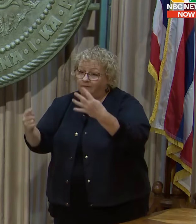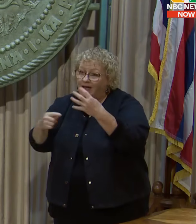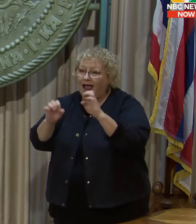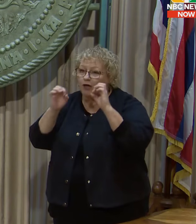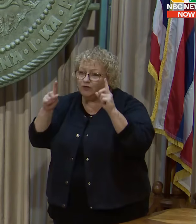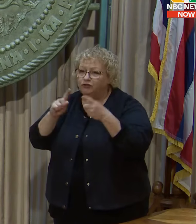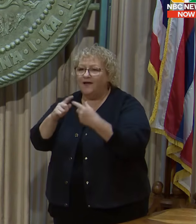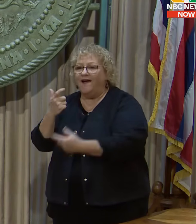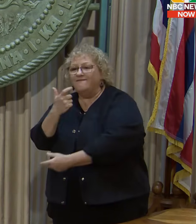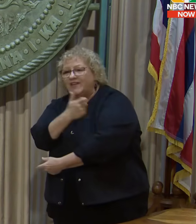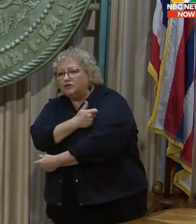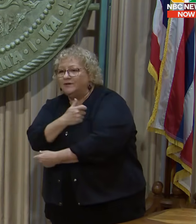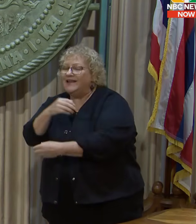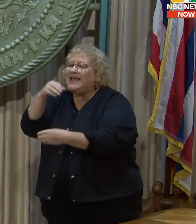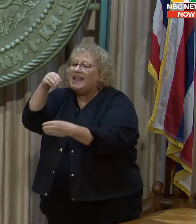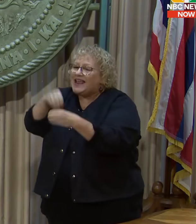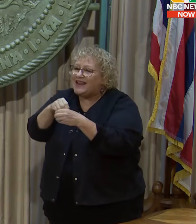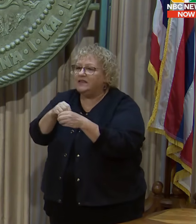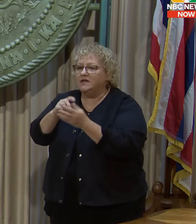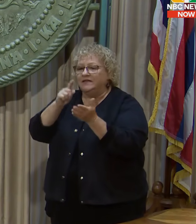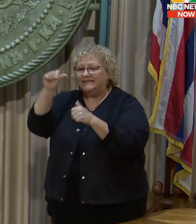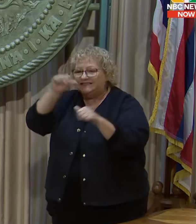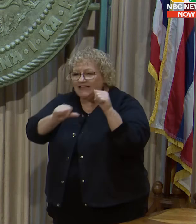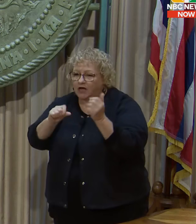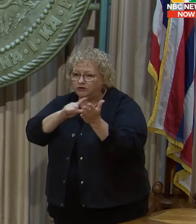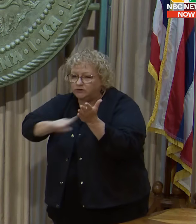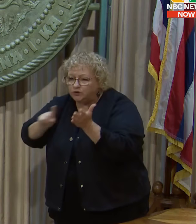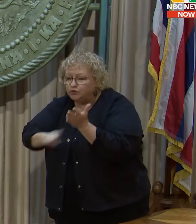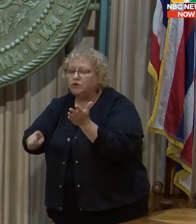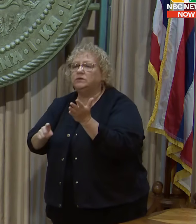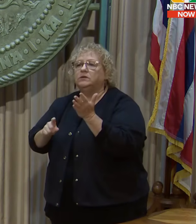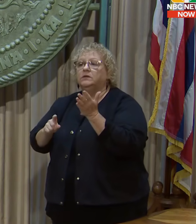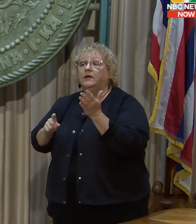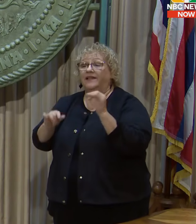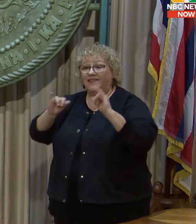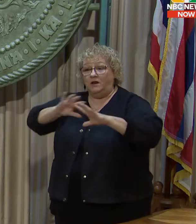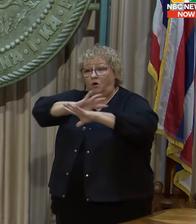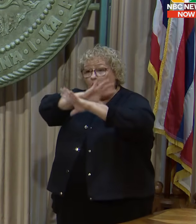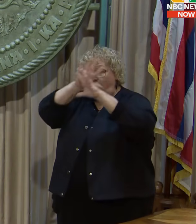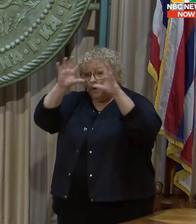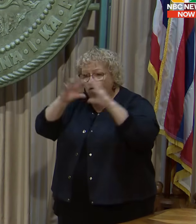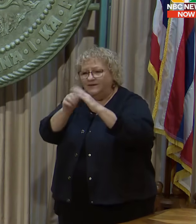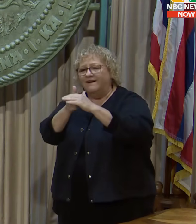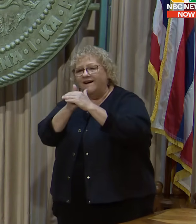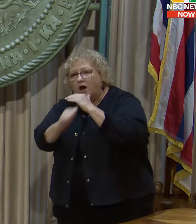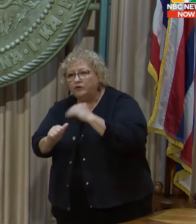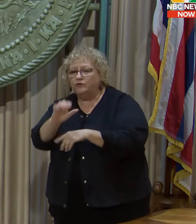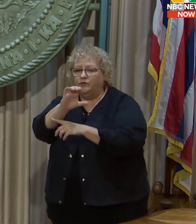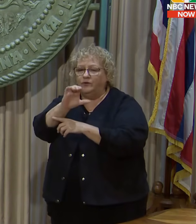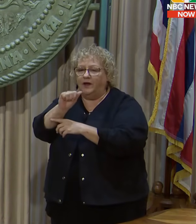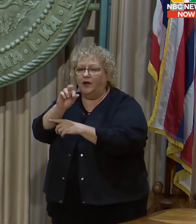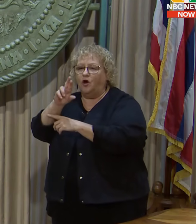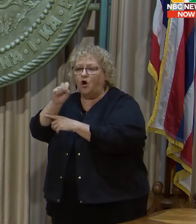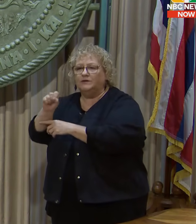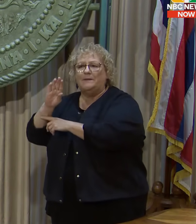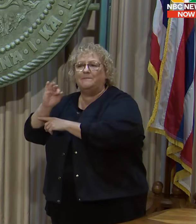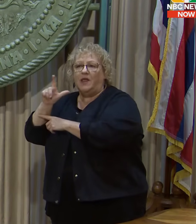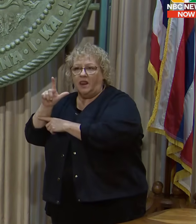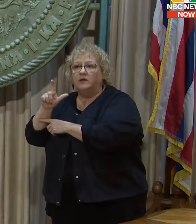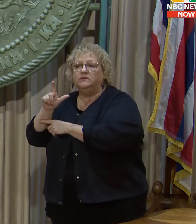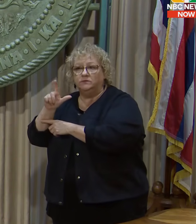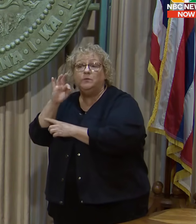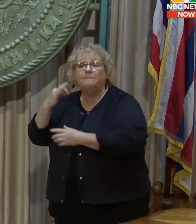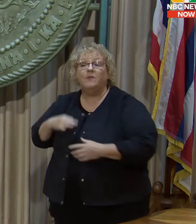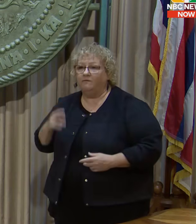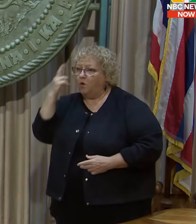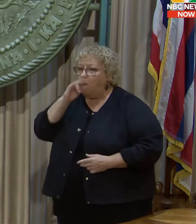education, vaccine, infrastructure. There's a lot in this bill, and our job is to make sure that we maximize these resources to the benefit of our